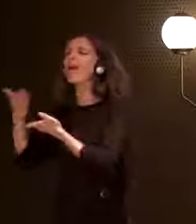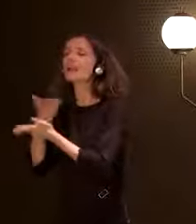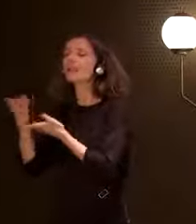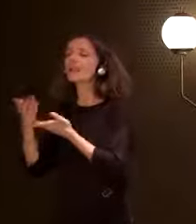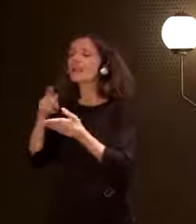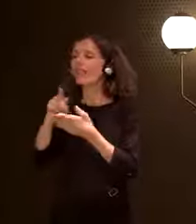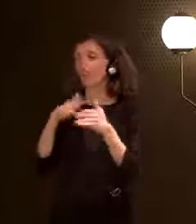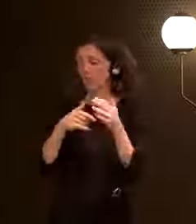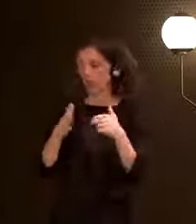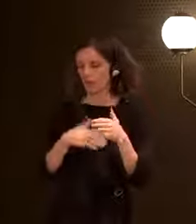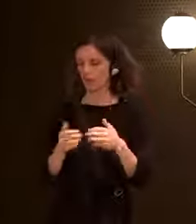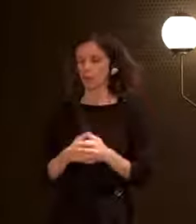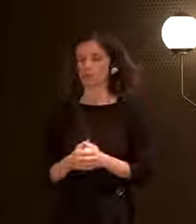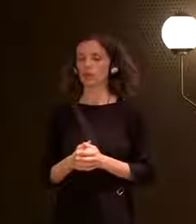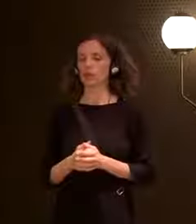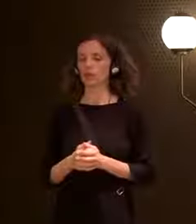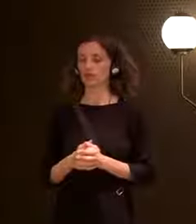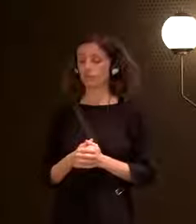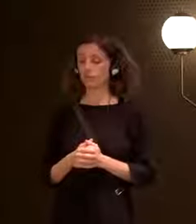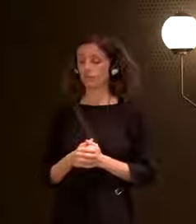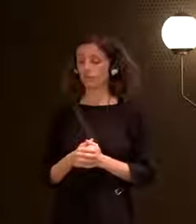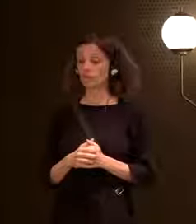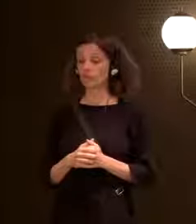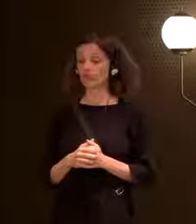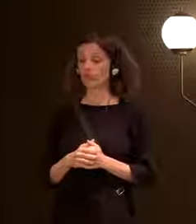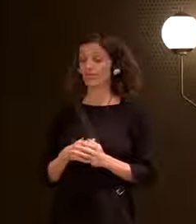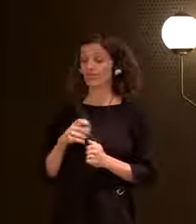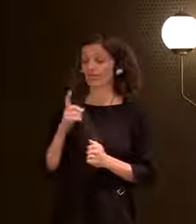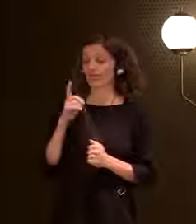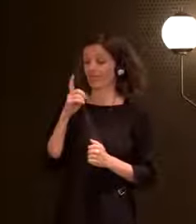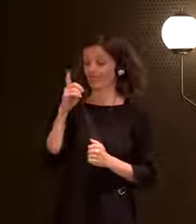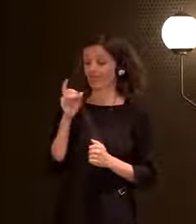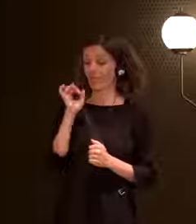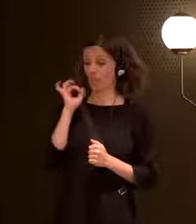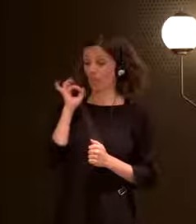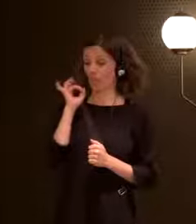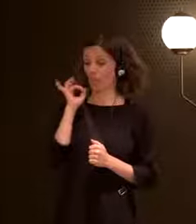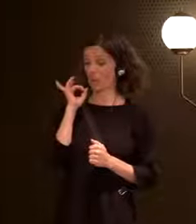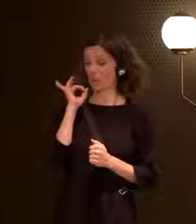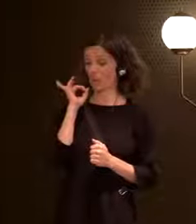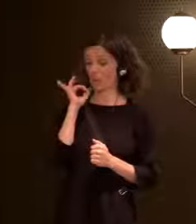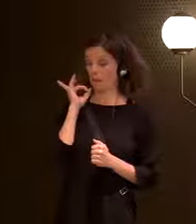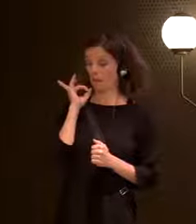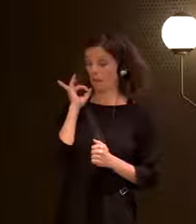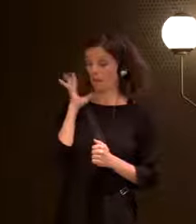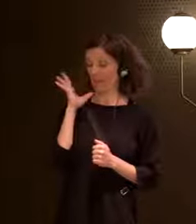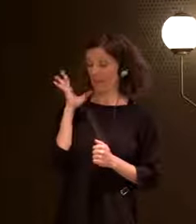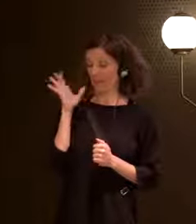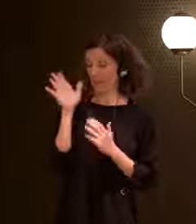one student is in charge of doing the class calendar and presenting information to